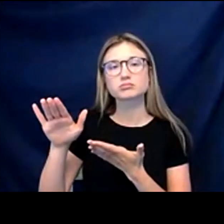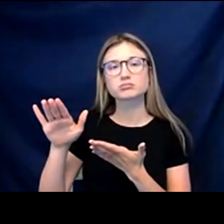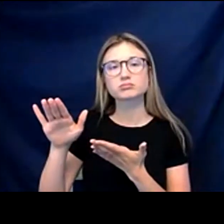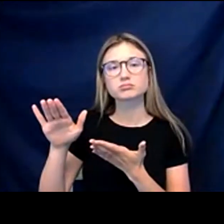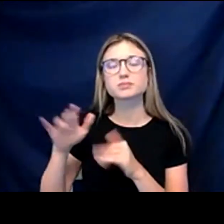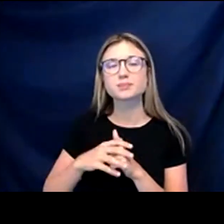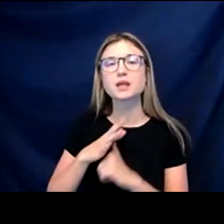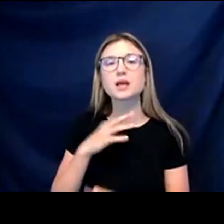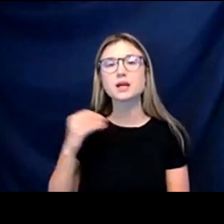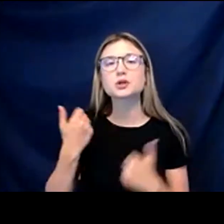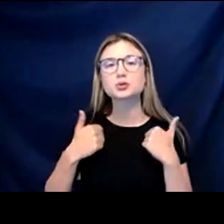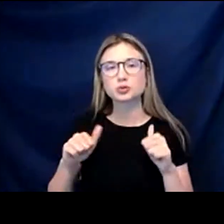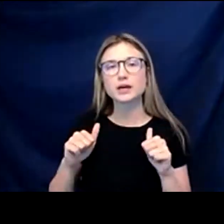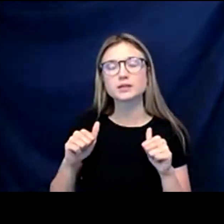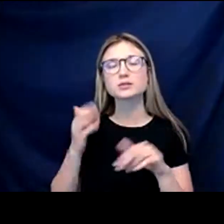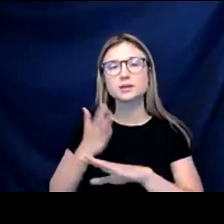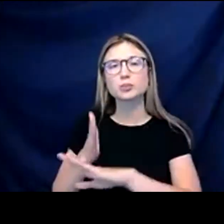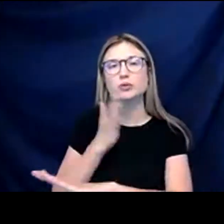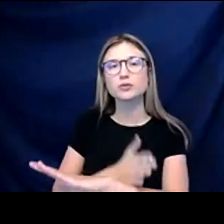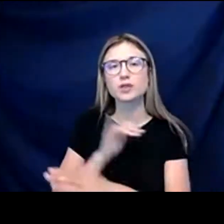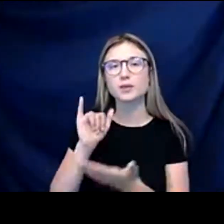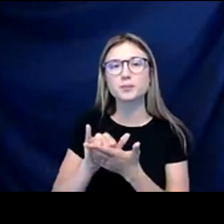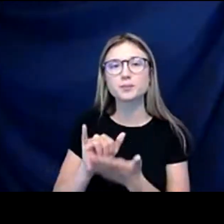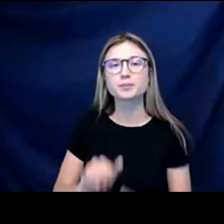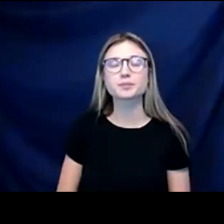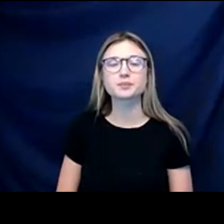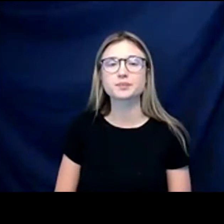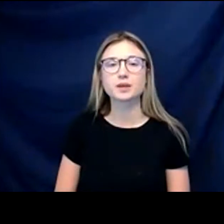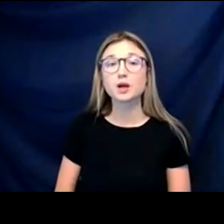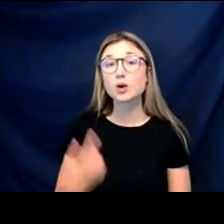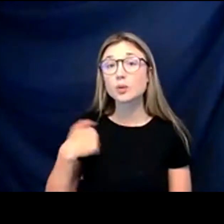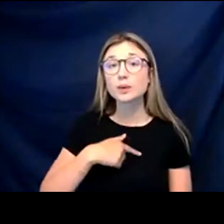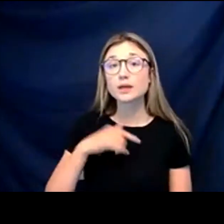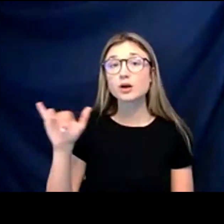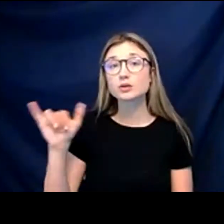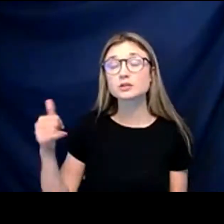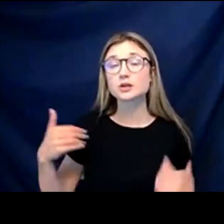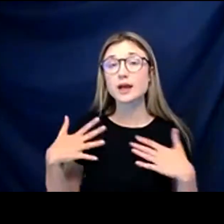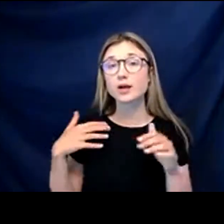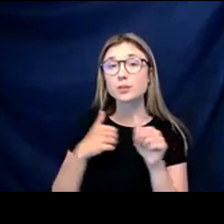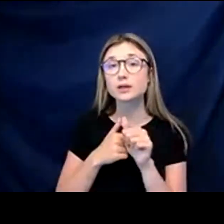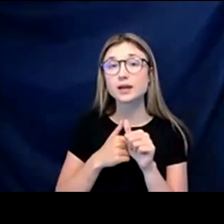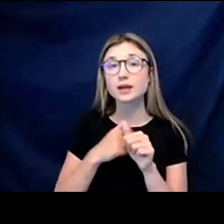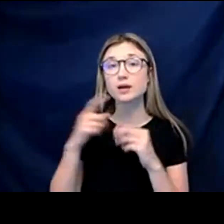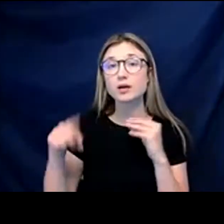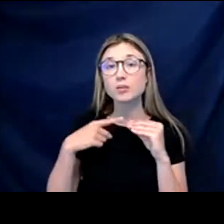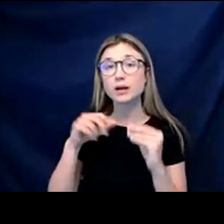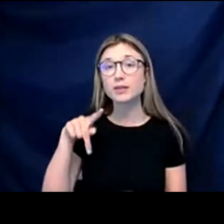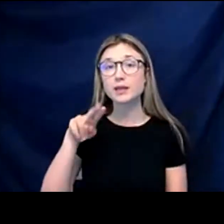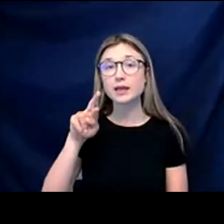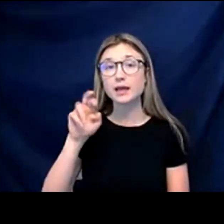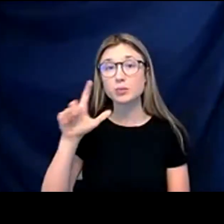and try and make improvements there. We also had an update on the April Dunn Act,